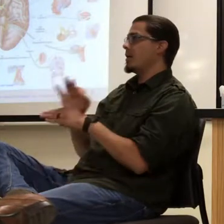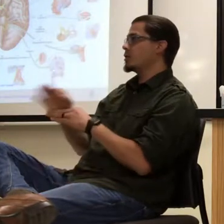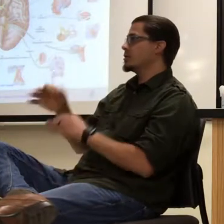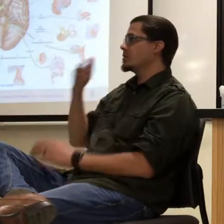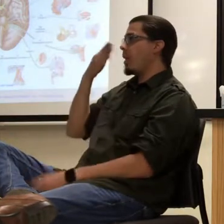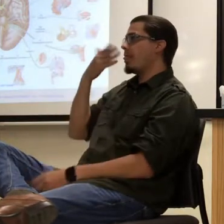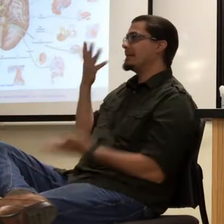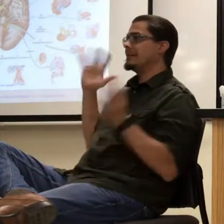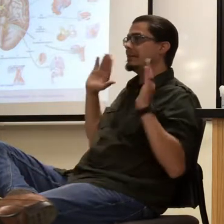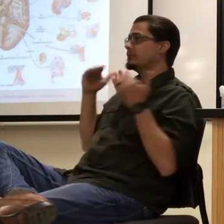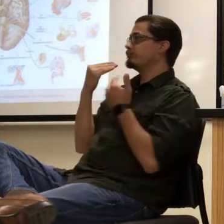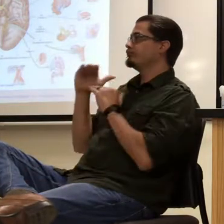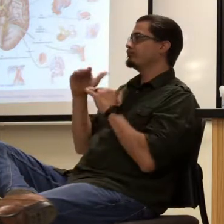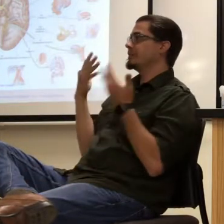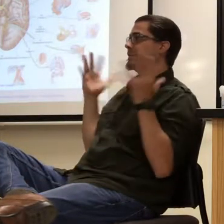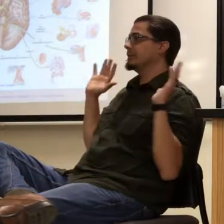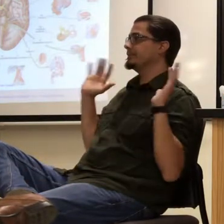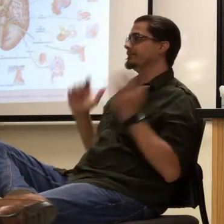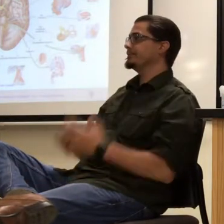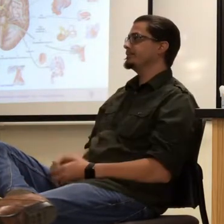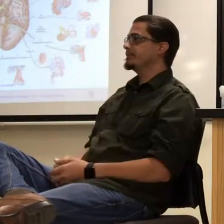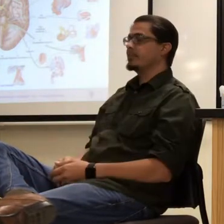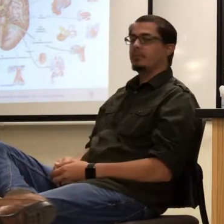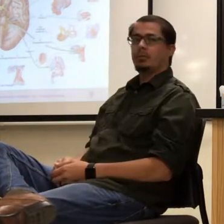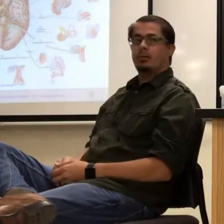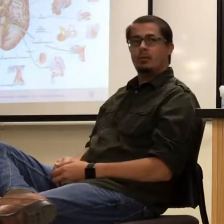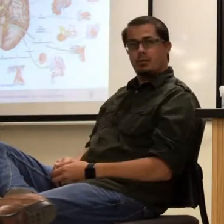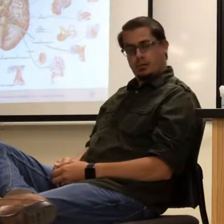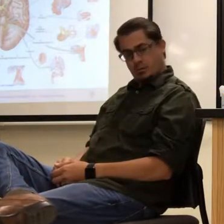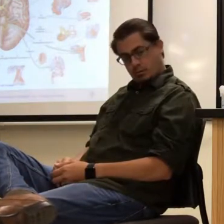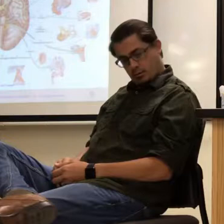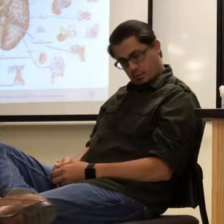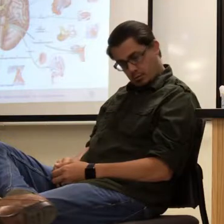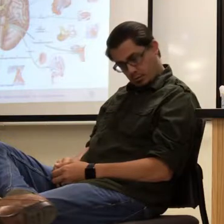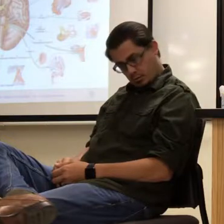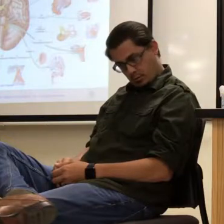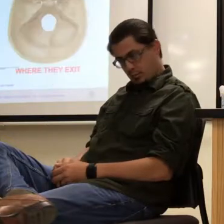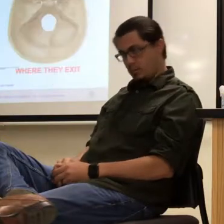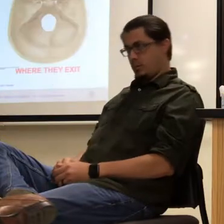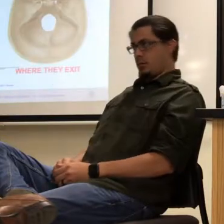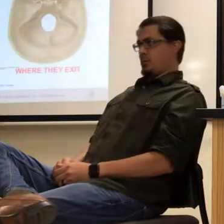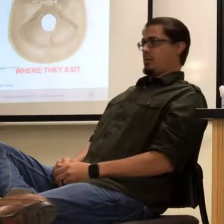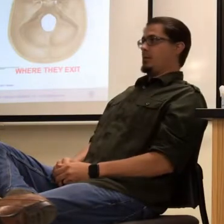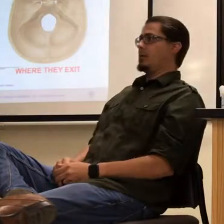function of smell. Oh, let me advance the slide.